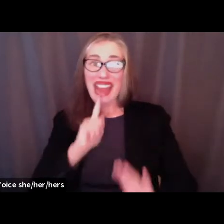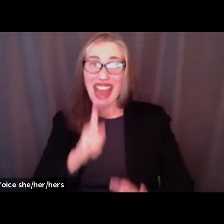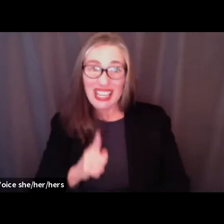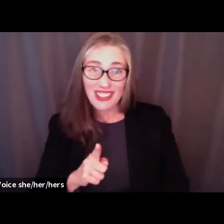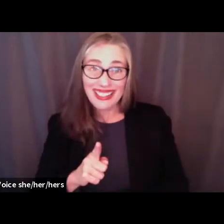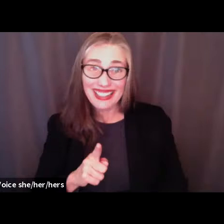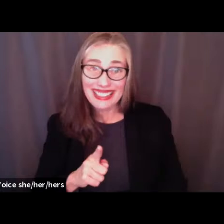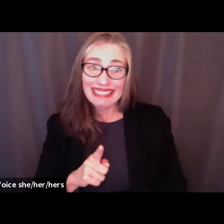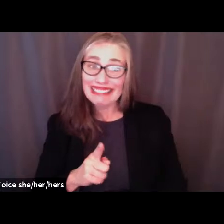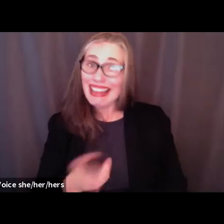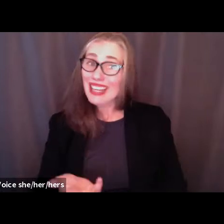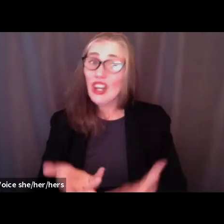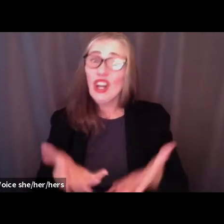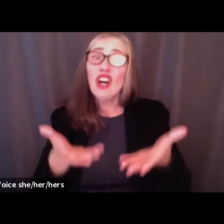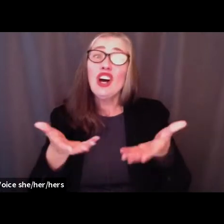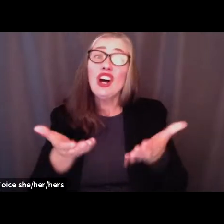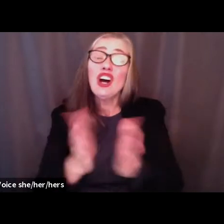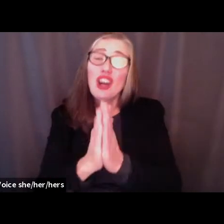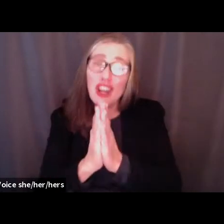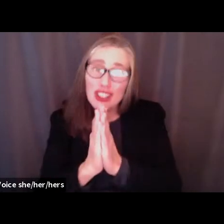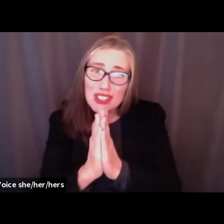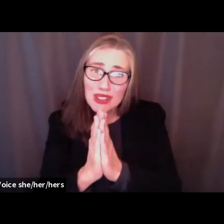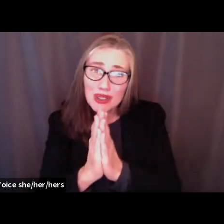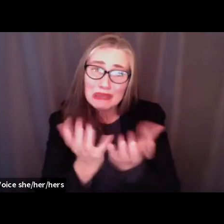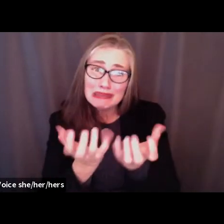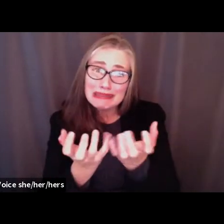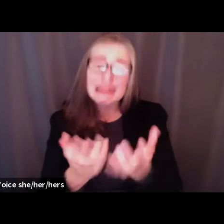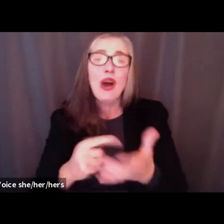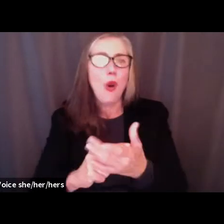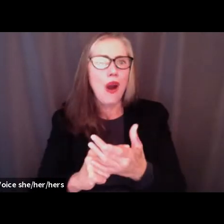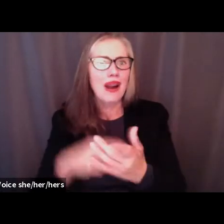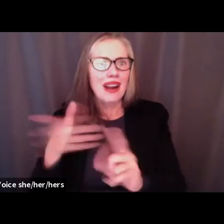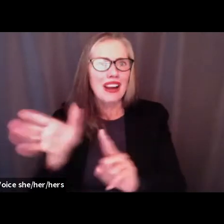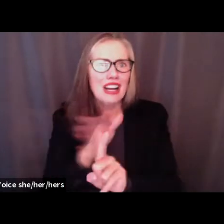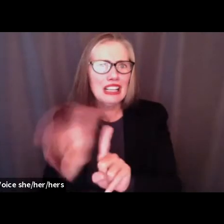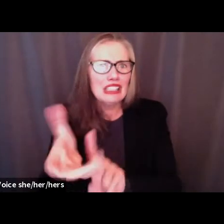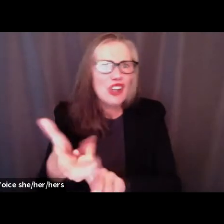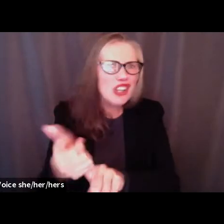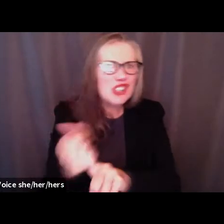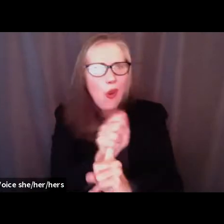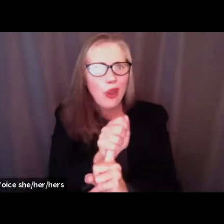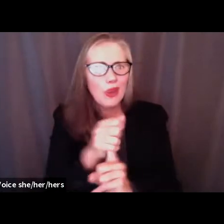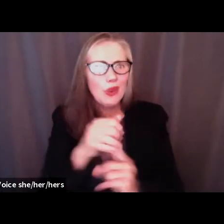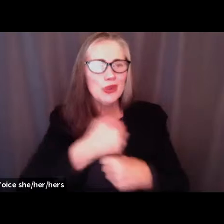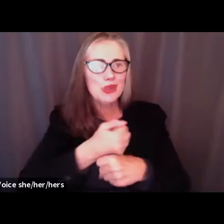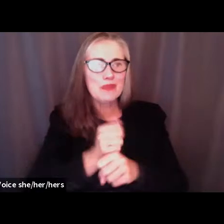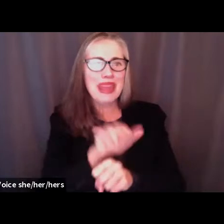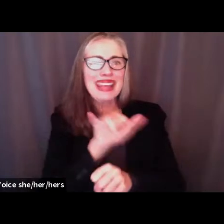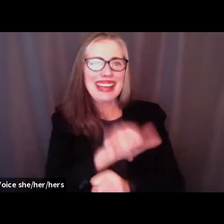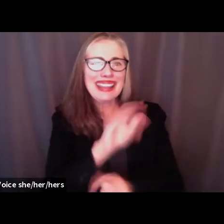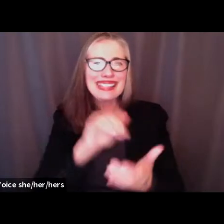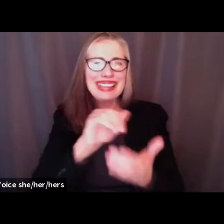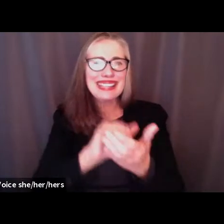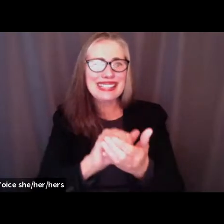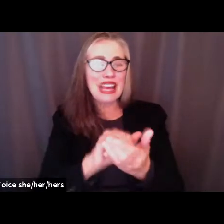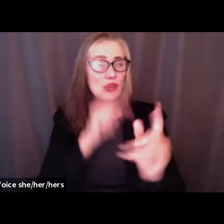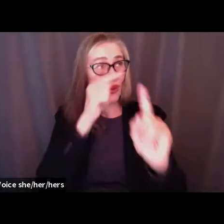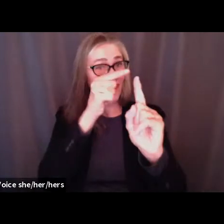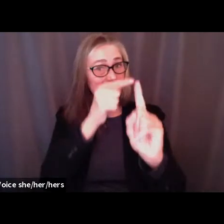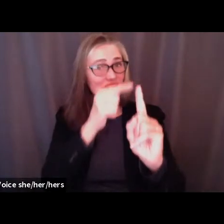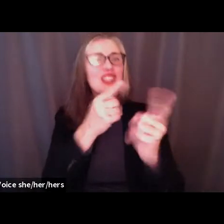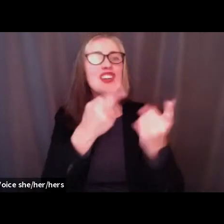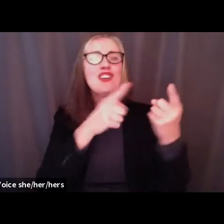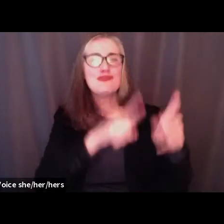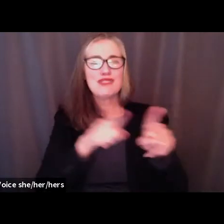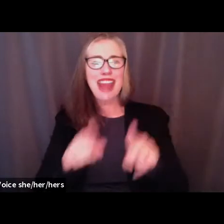us and volunteer to help make our ambitious and essential programs a reality. Thank you all for your dedication, and